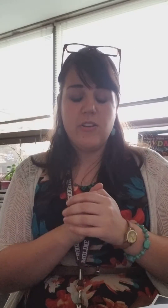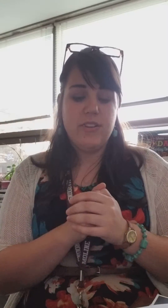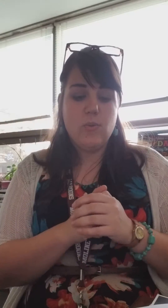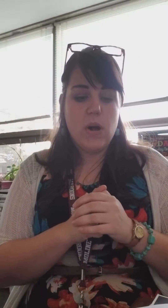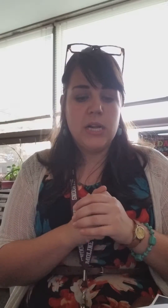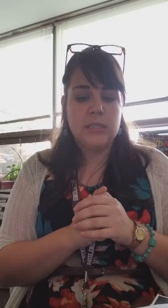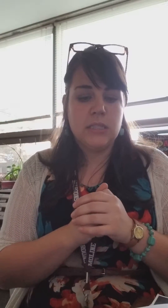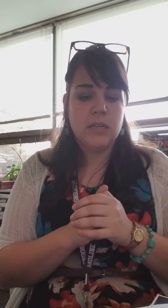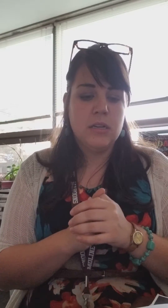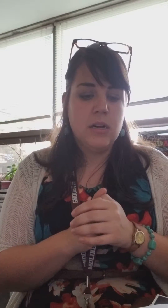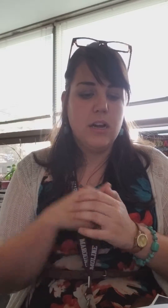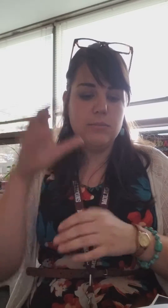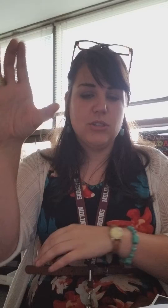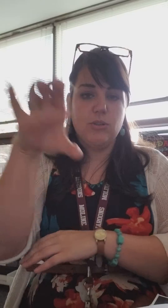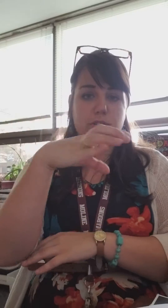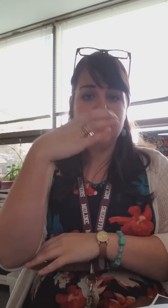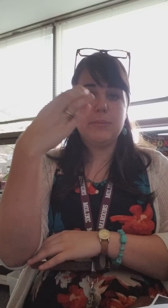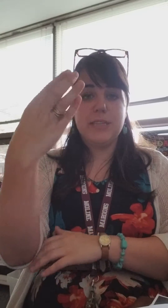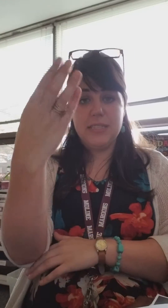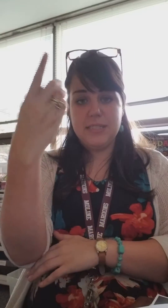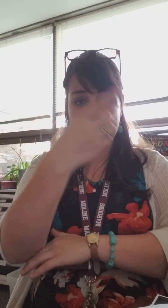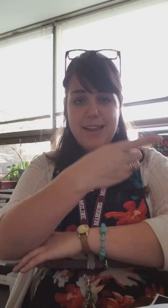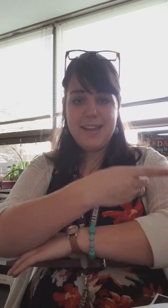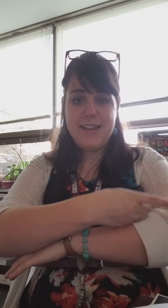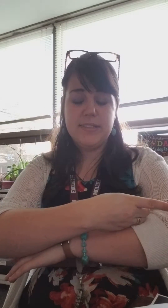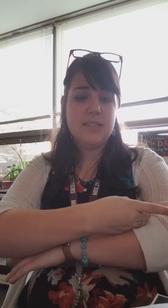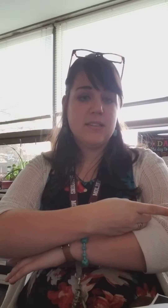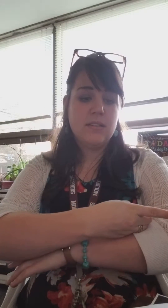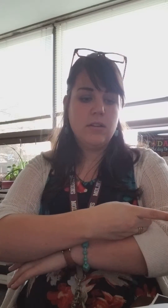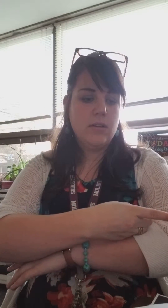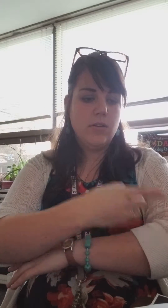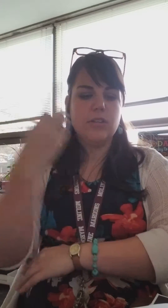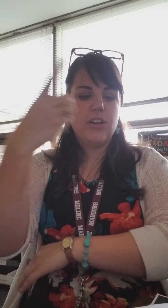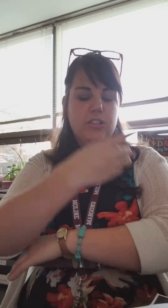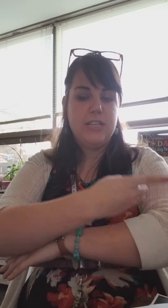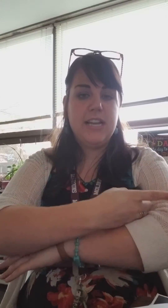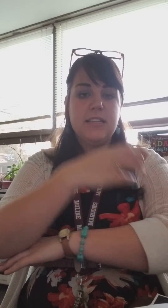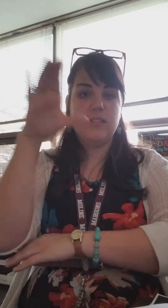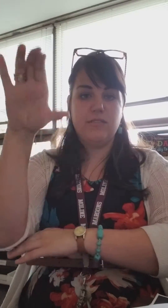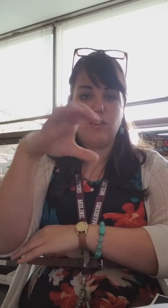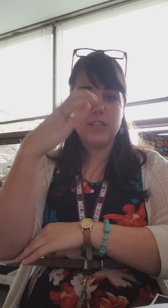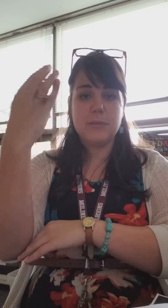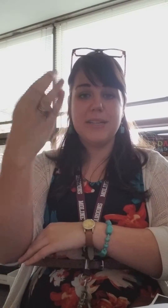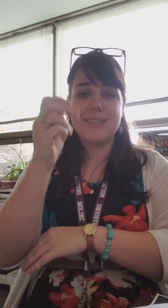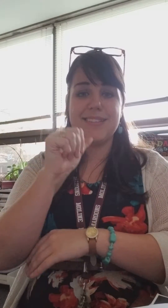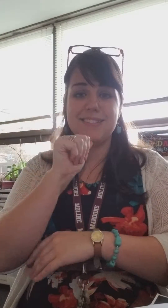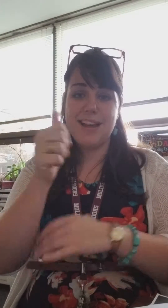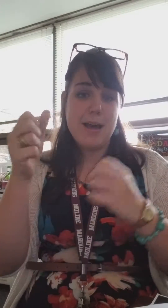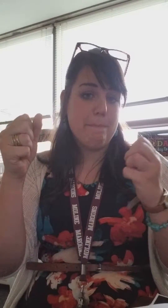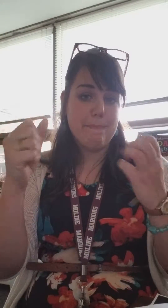you want. So Christmas days, or sorry, days of Christmas, not